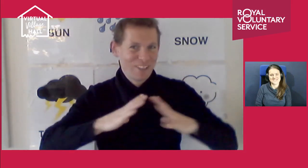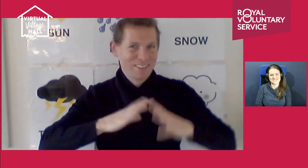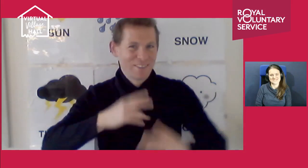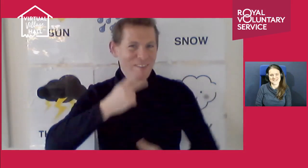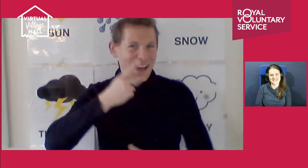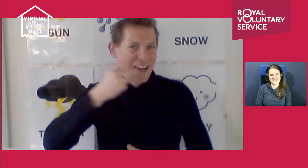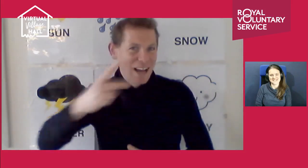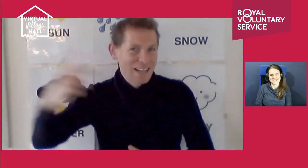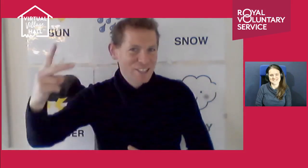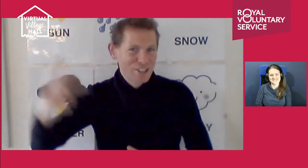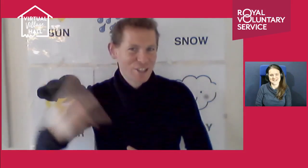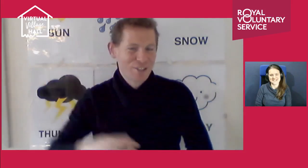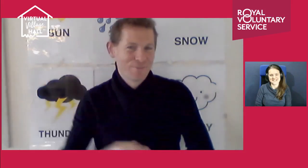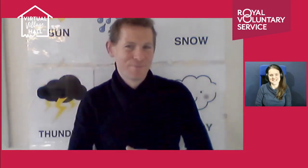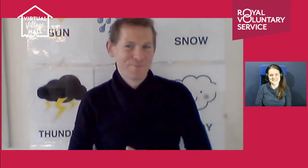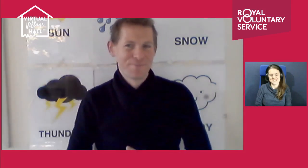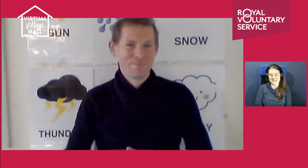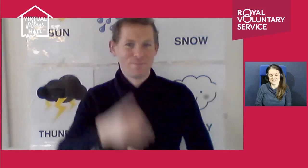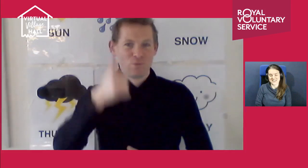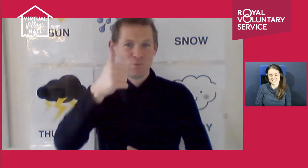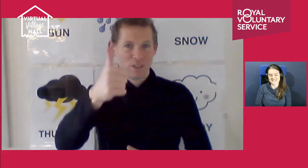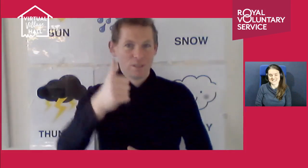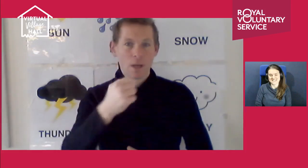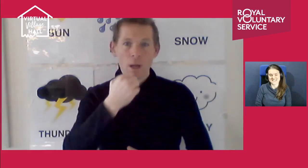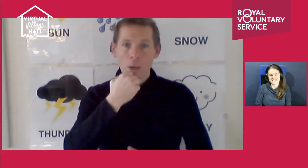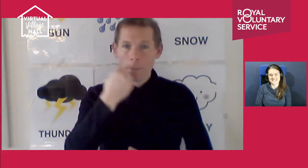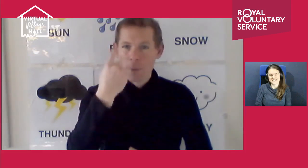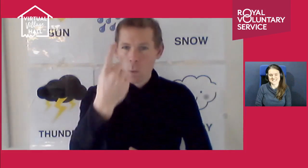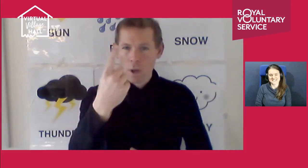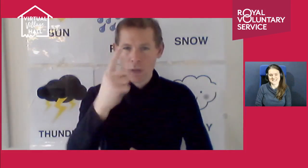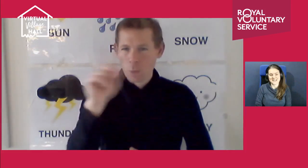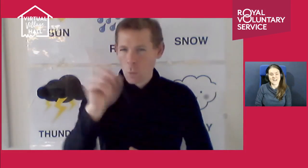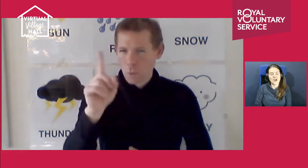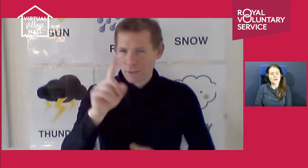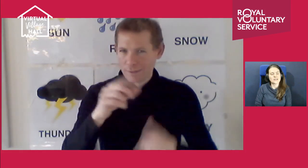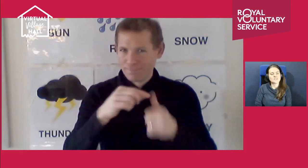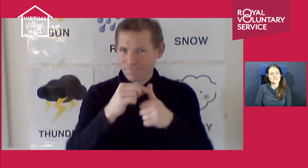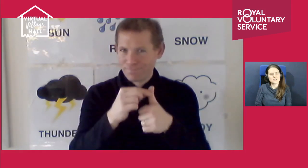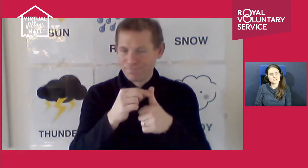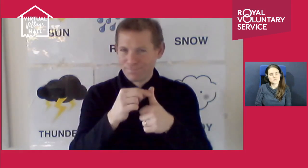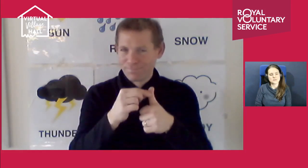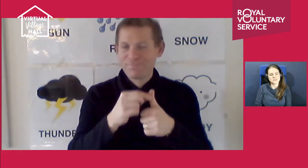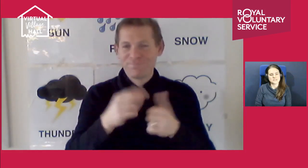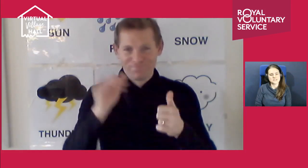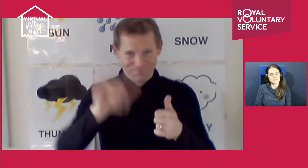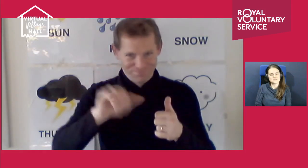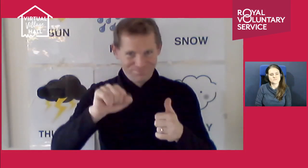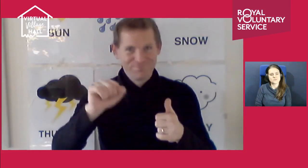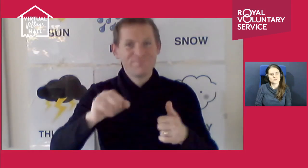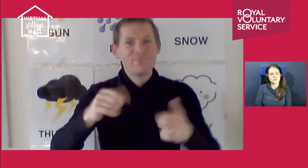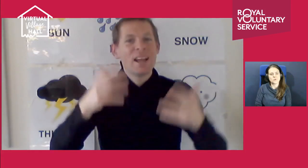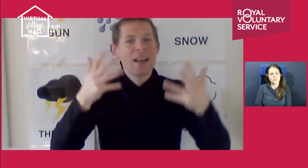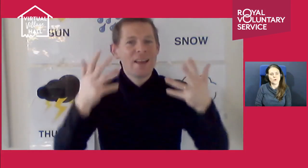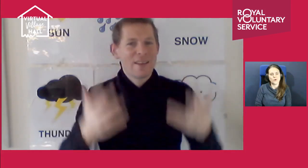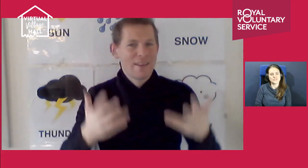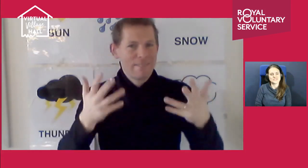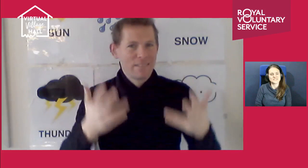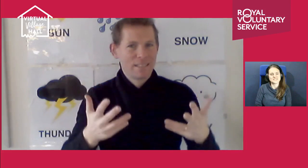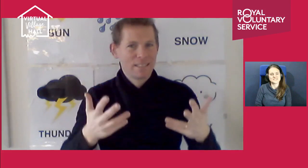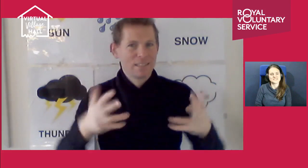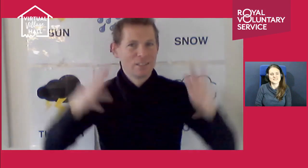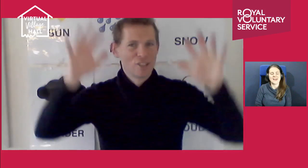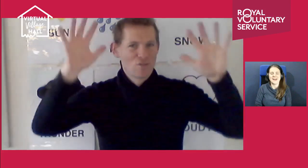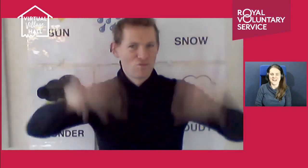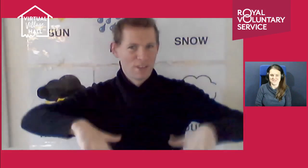Okay, great. Right, you ready for the answers? Okay, so the first one that we did